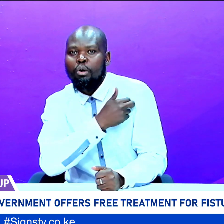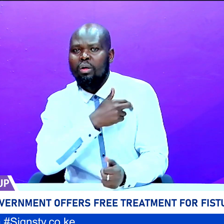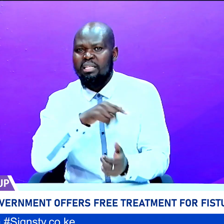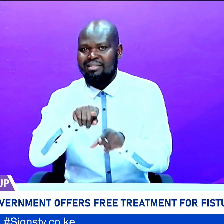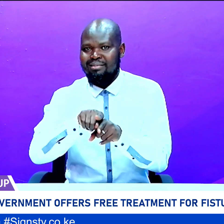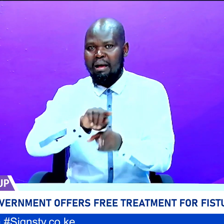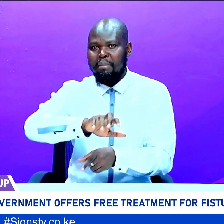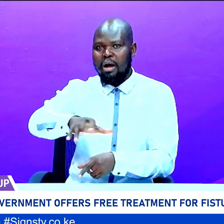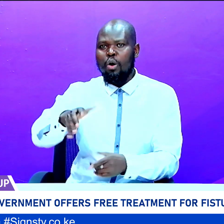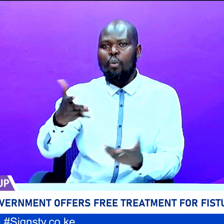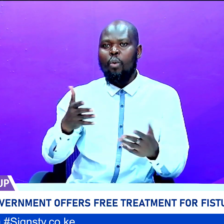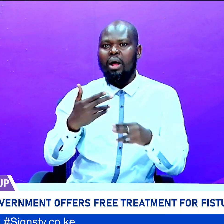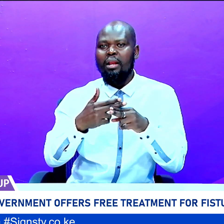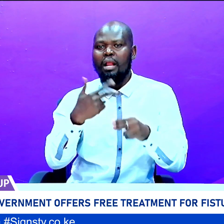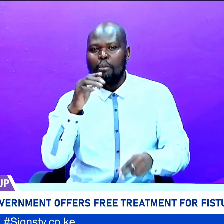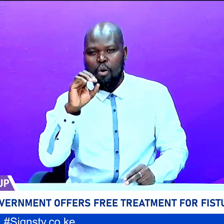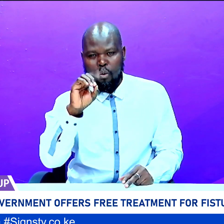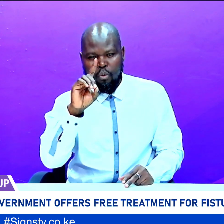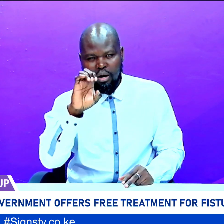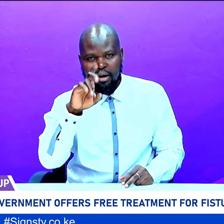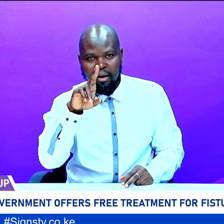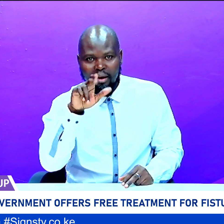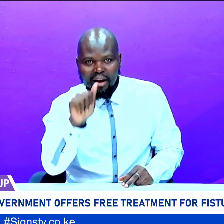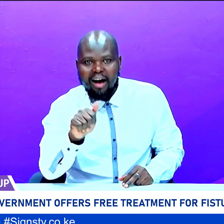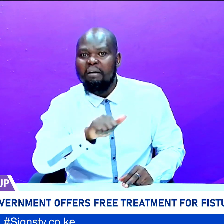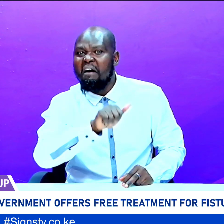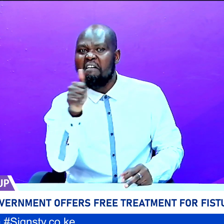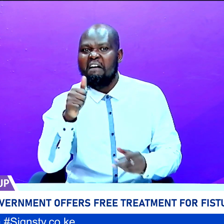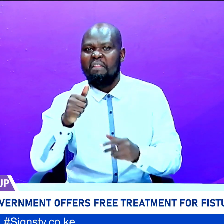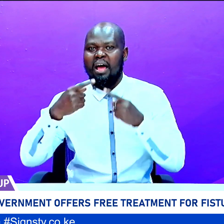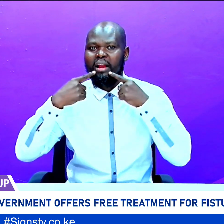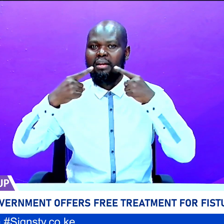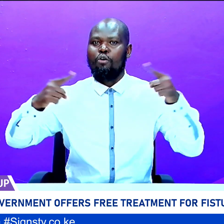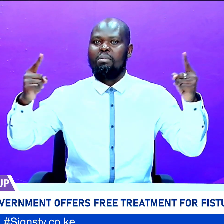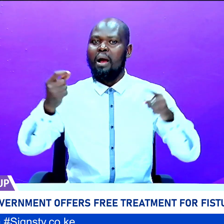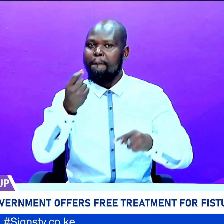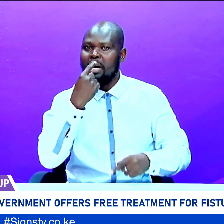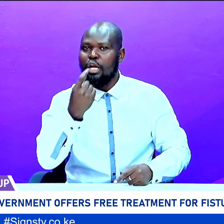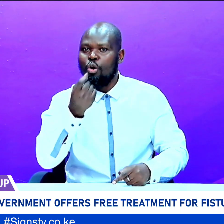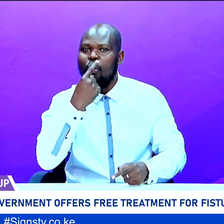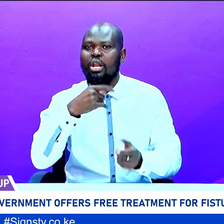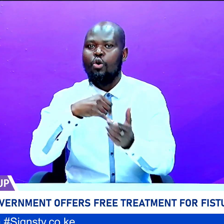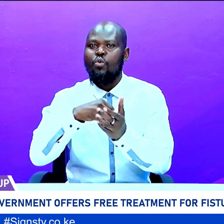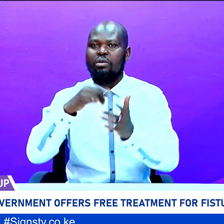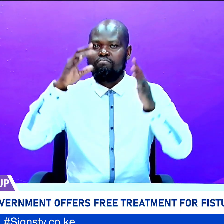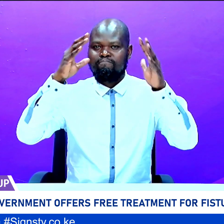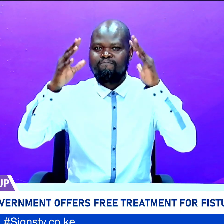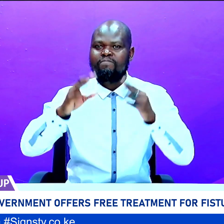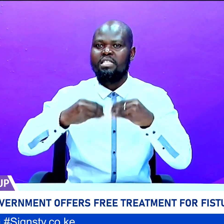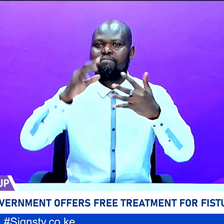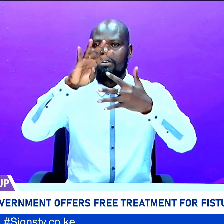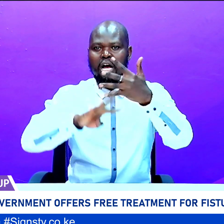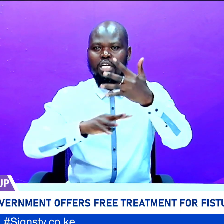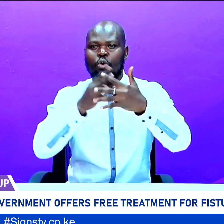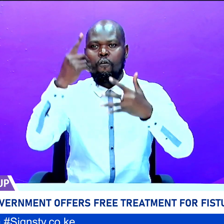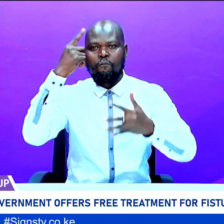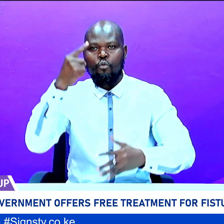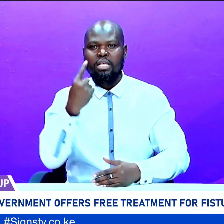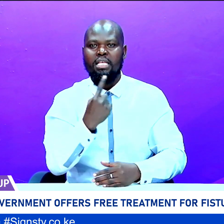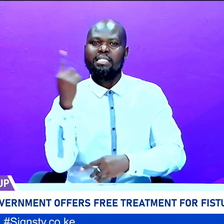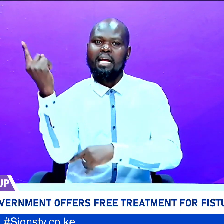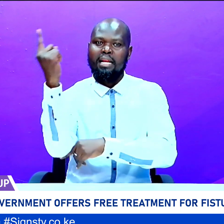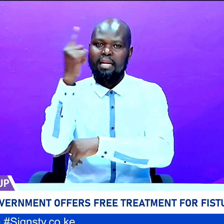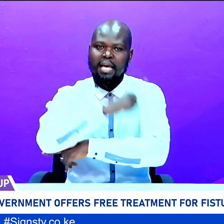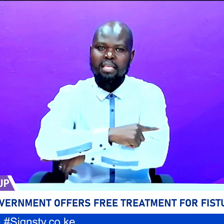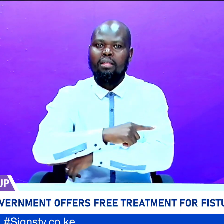Executive Arthur Odera announced that the medical outreach initially scheduled for a single day